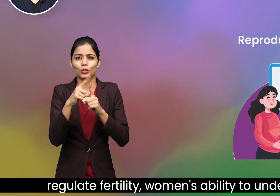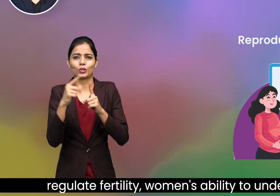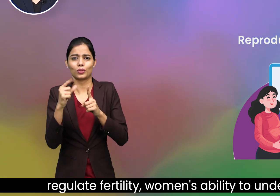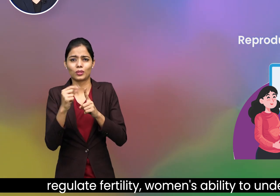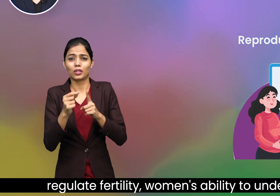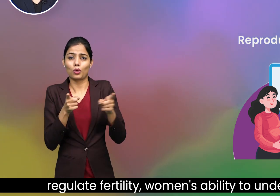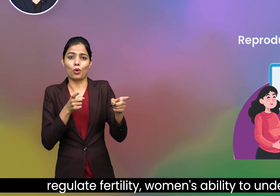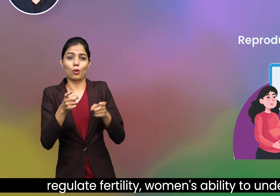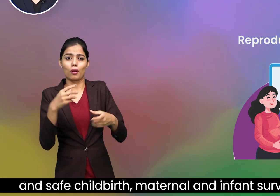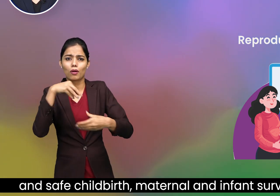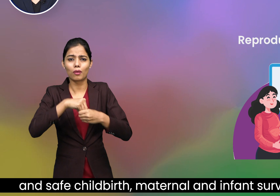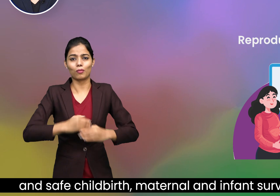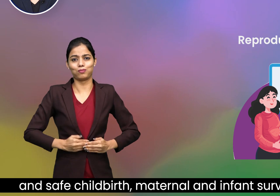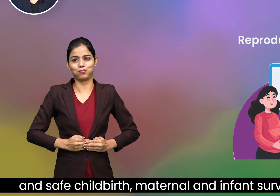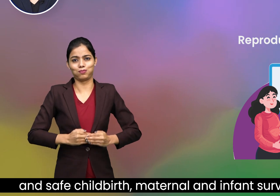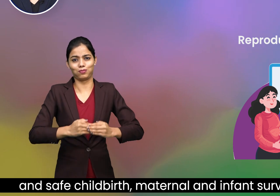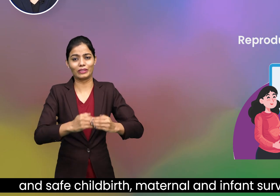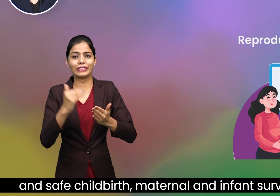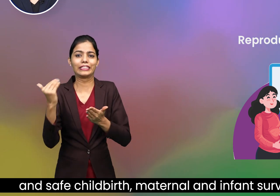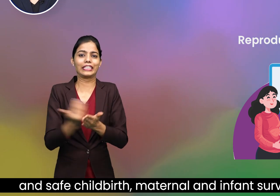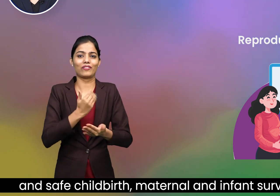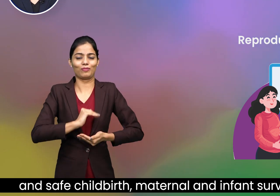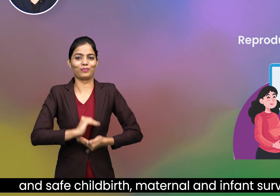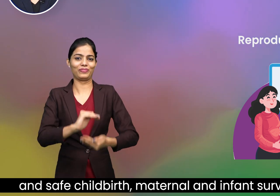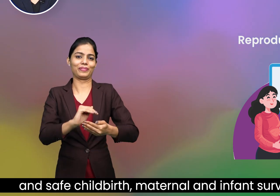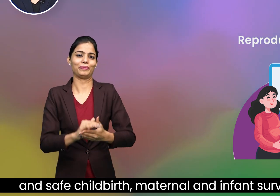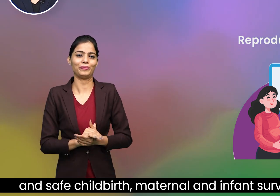to undergo pregnancy and safe childbirth,